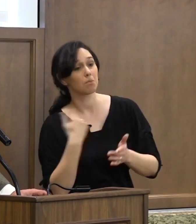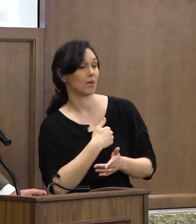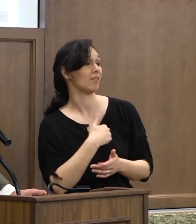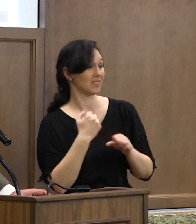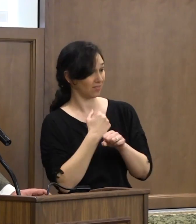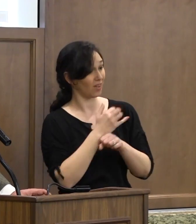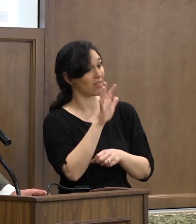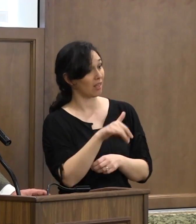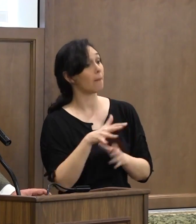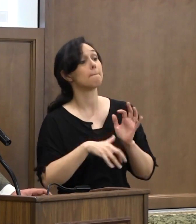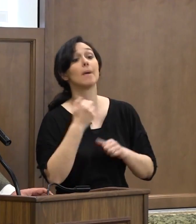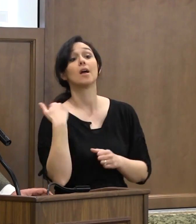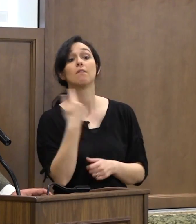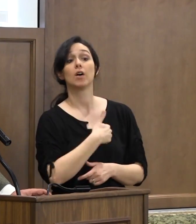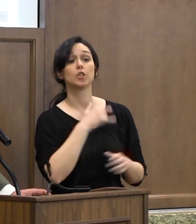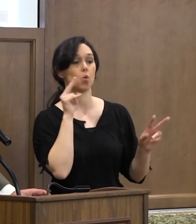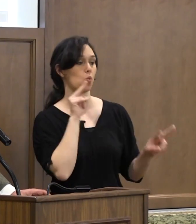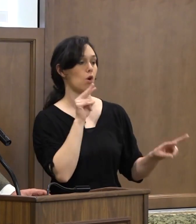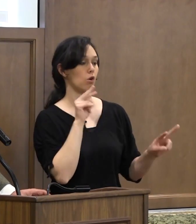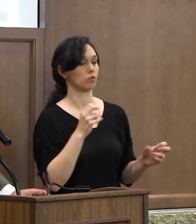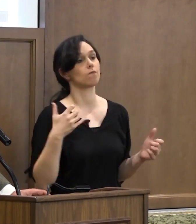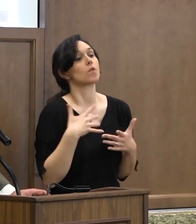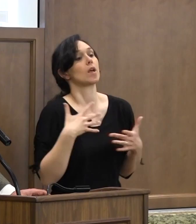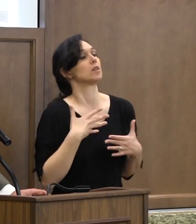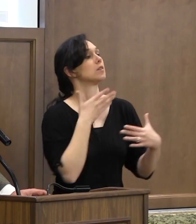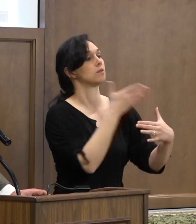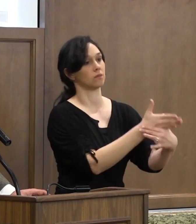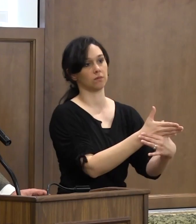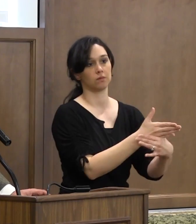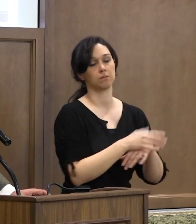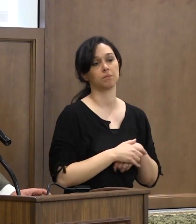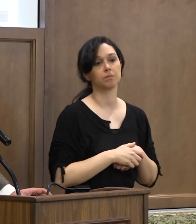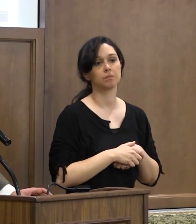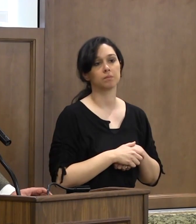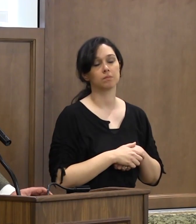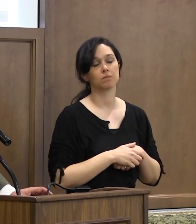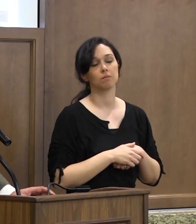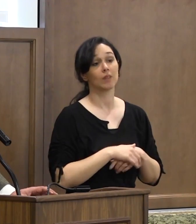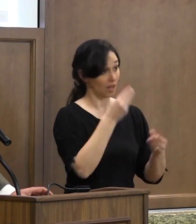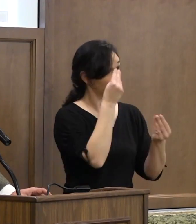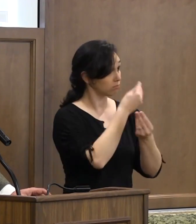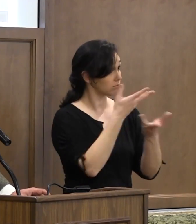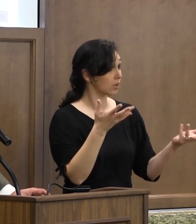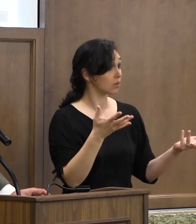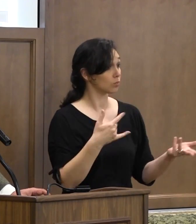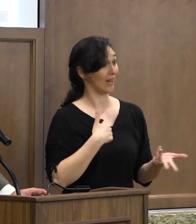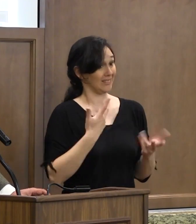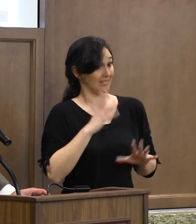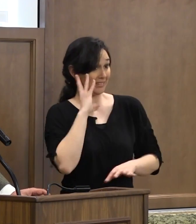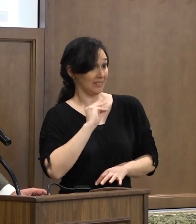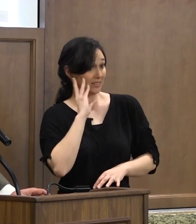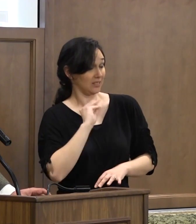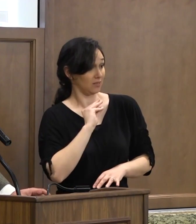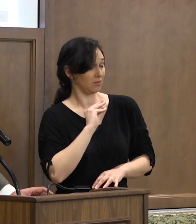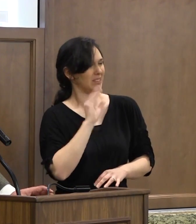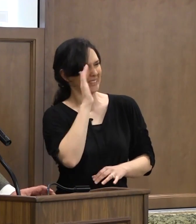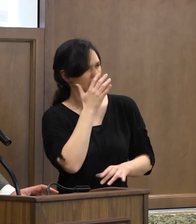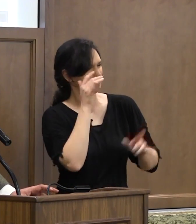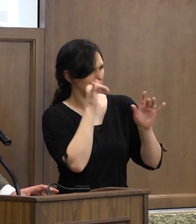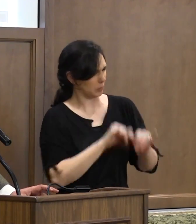many of us watch, afraid to intervene. I can tell you what I have seen, but that seems